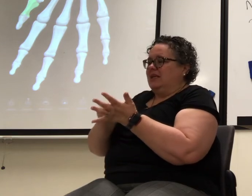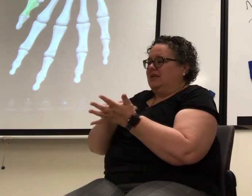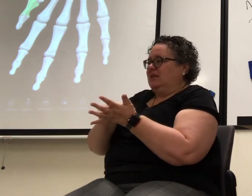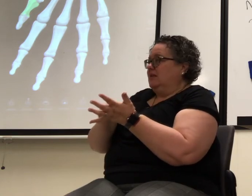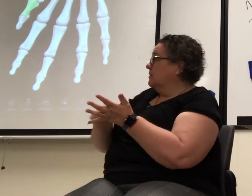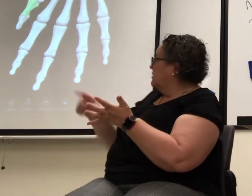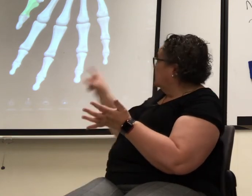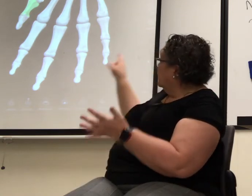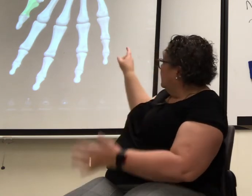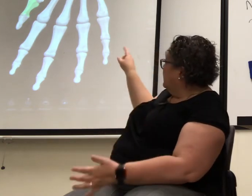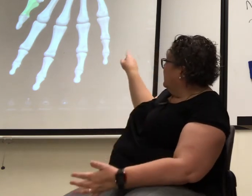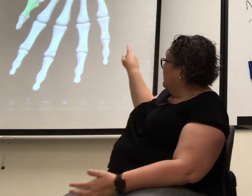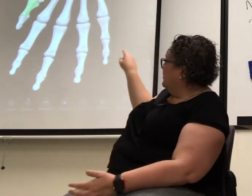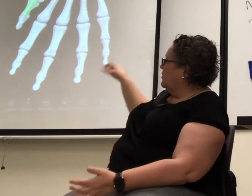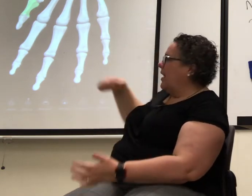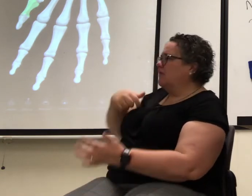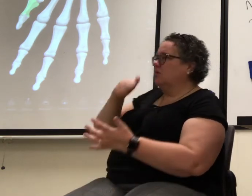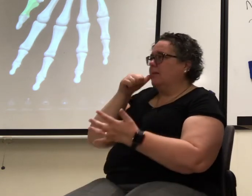Okay.